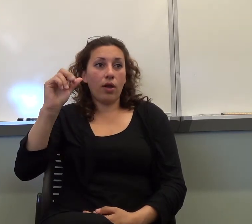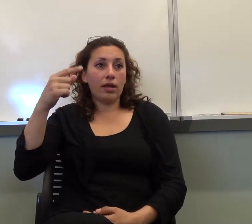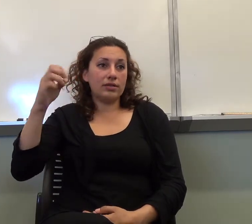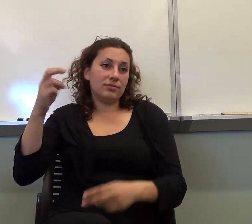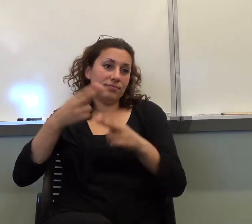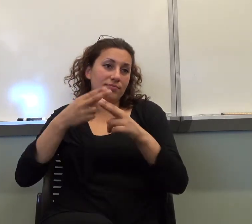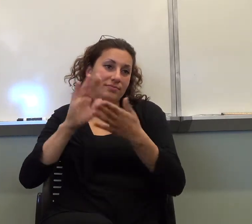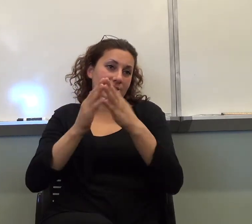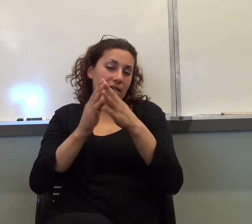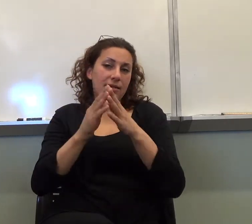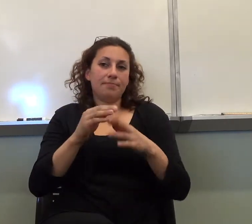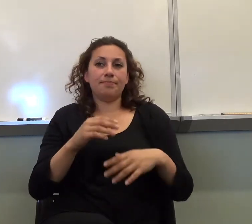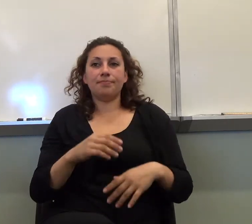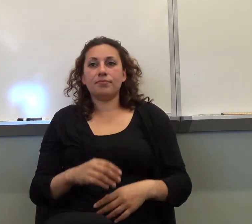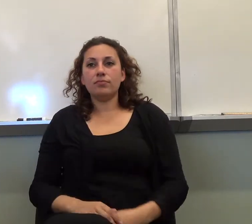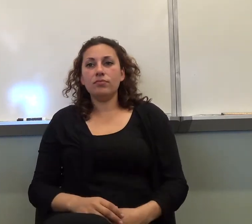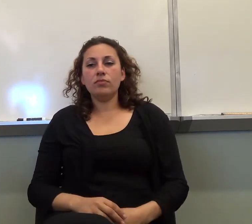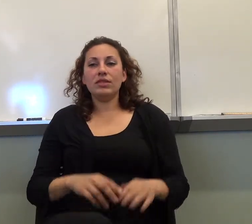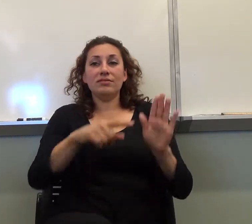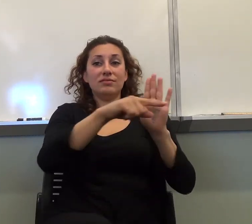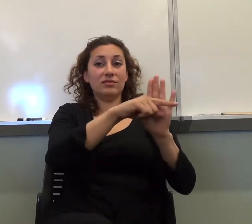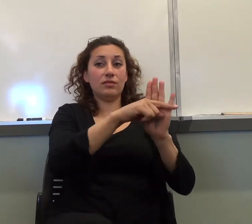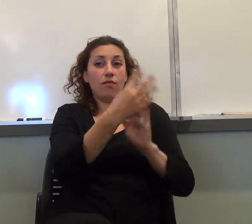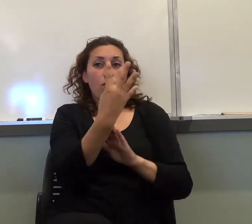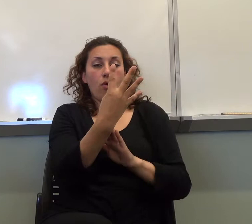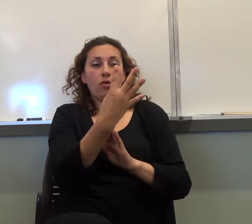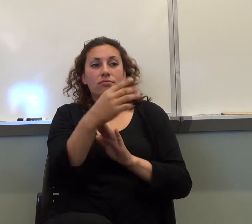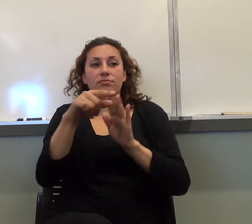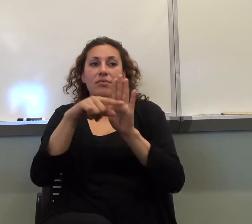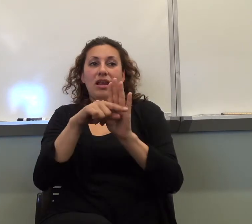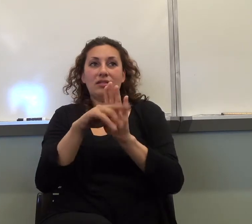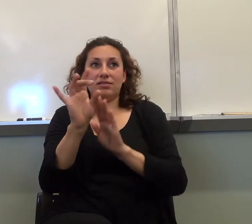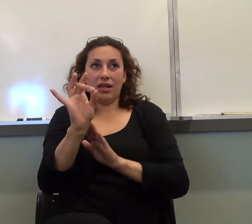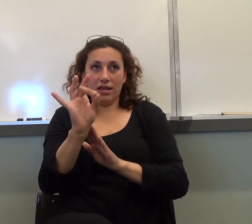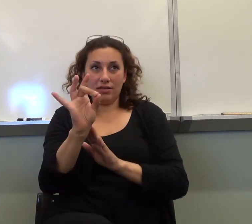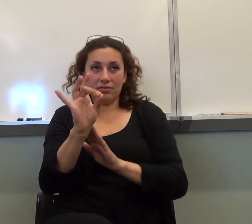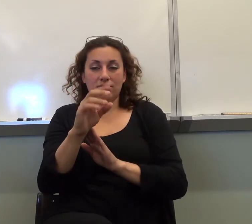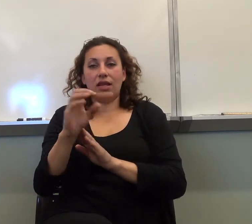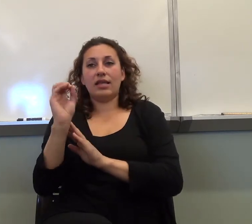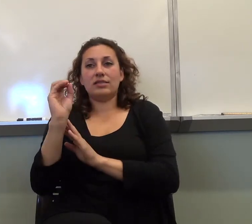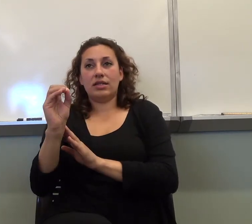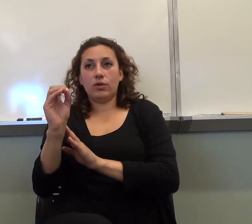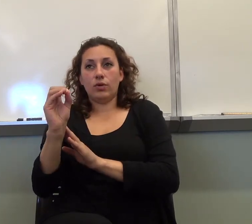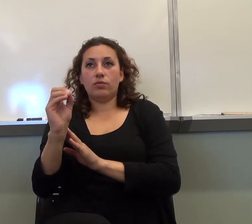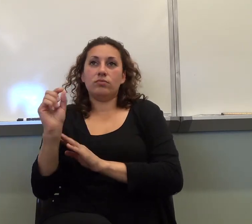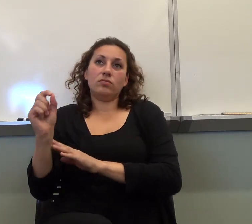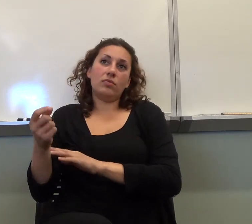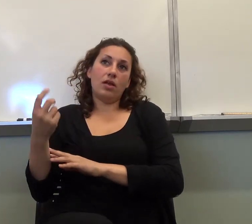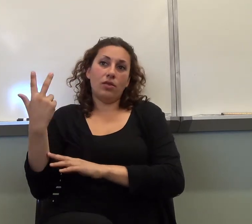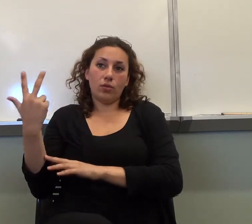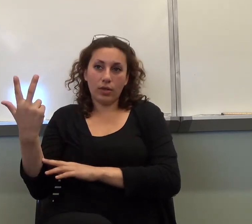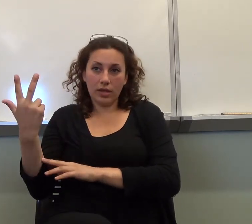-4 and -8 and 0 and 3 and -8,